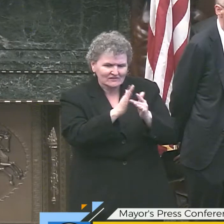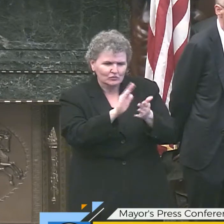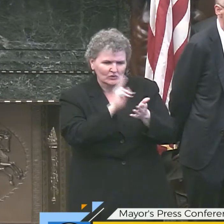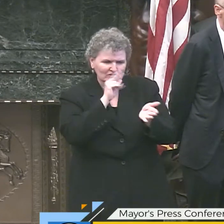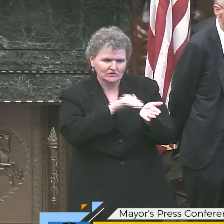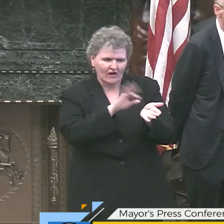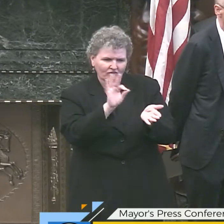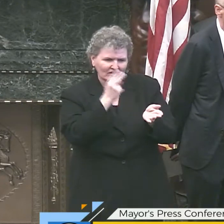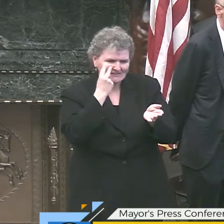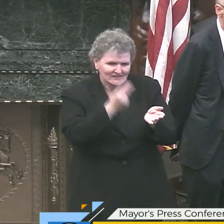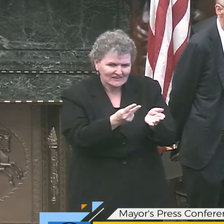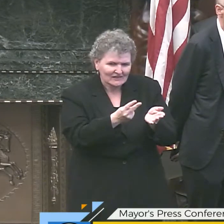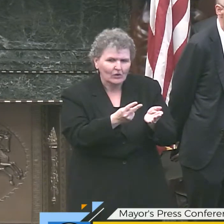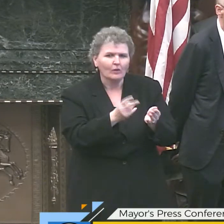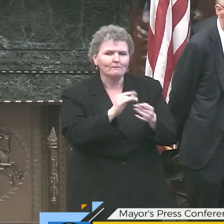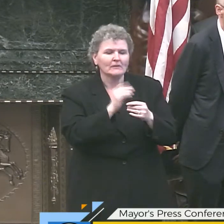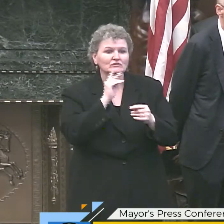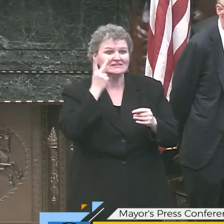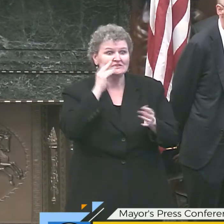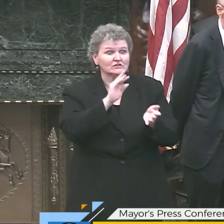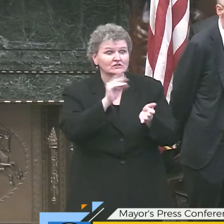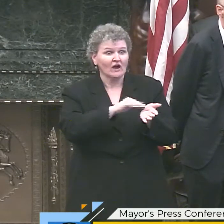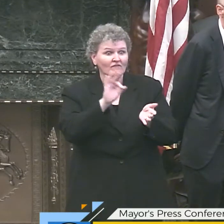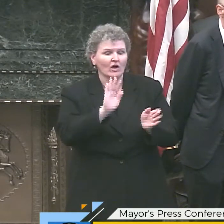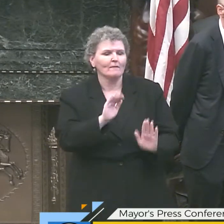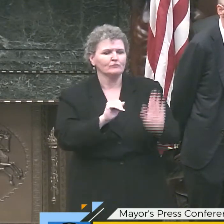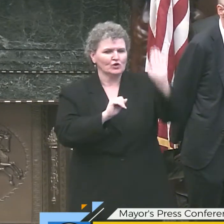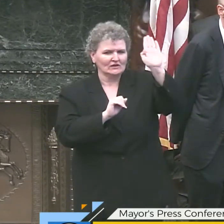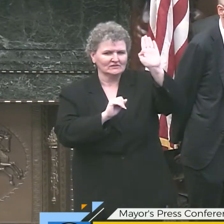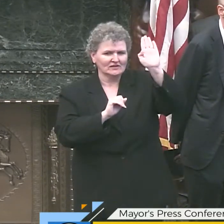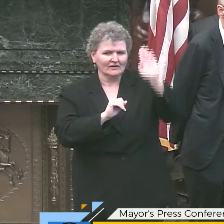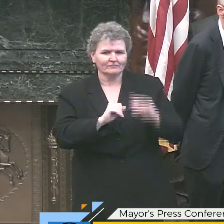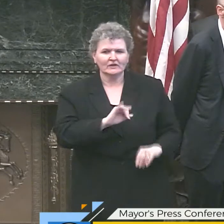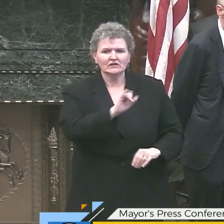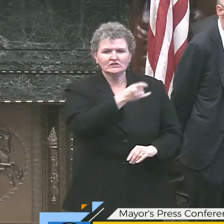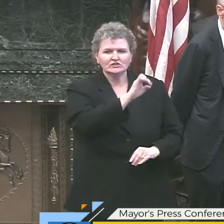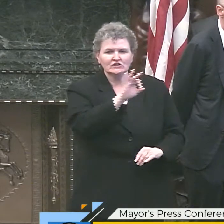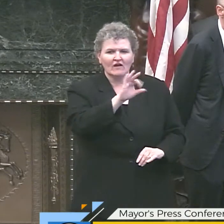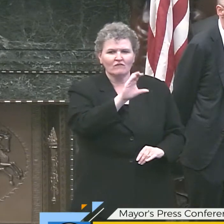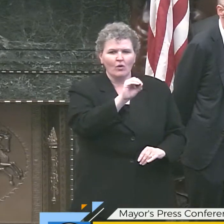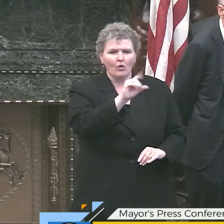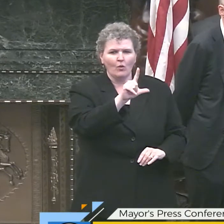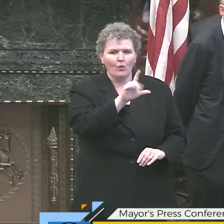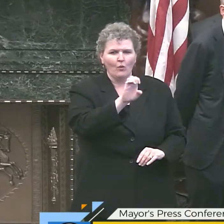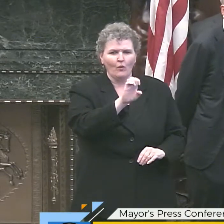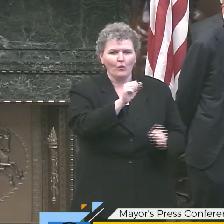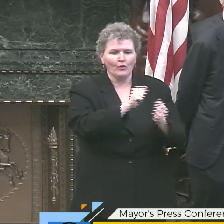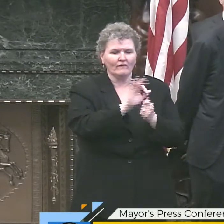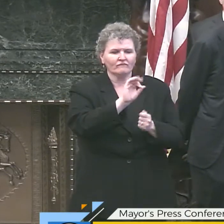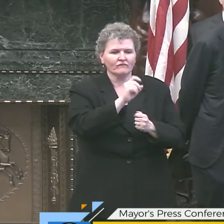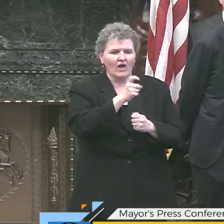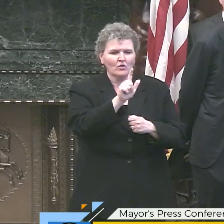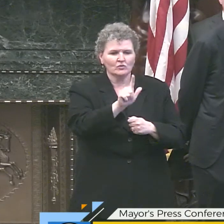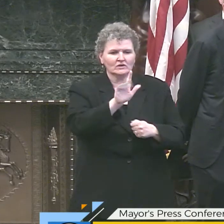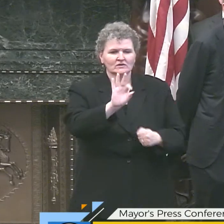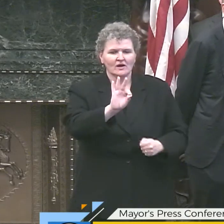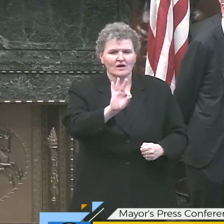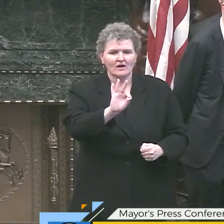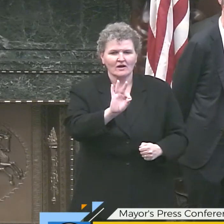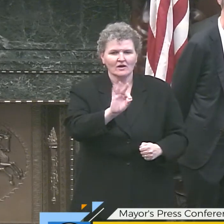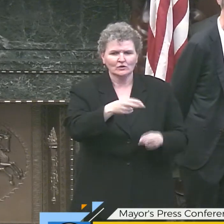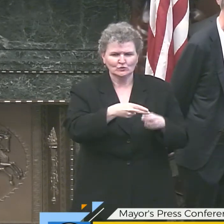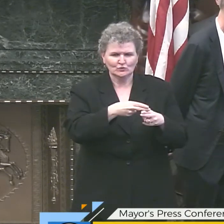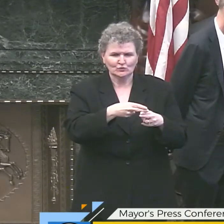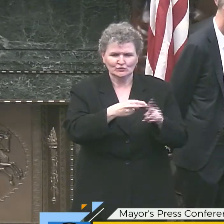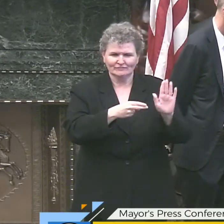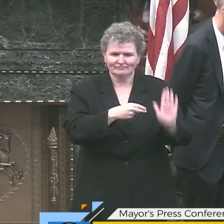Thank you. Next, we have Jeff Cole with Fox 29. I was just about to lower my hand. I only have